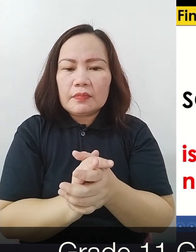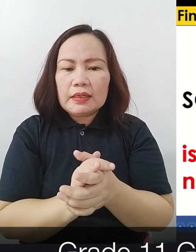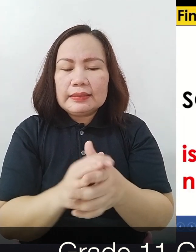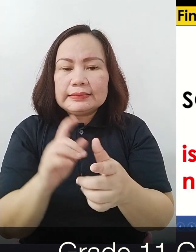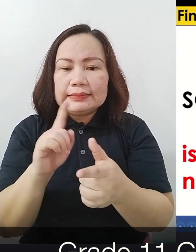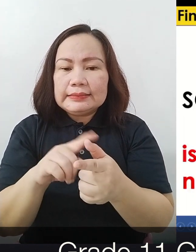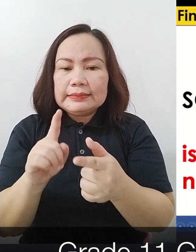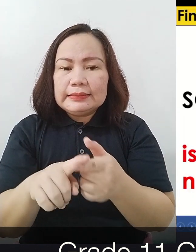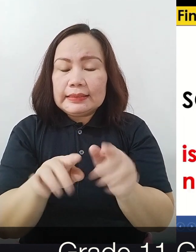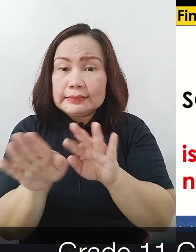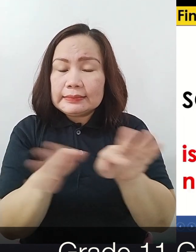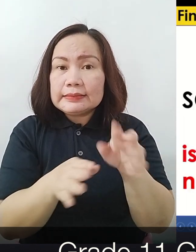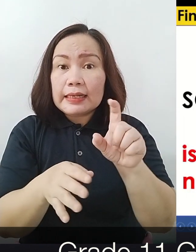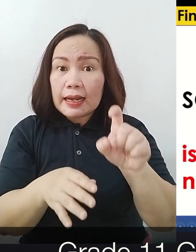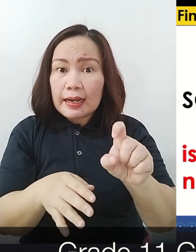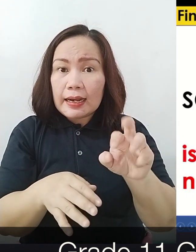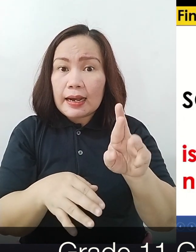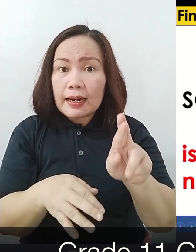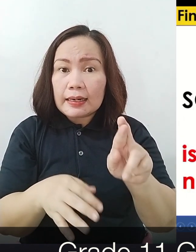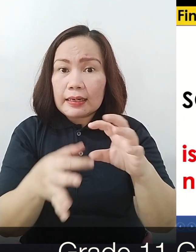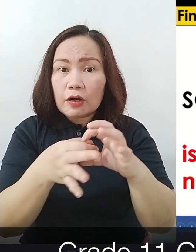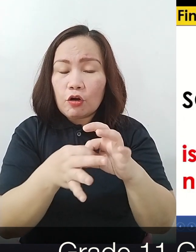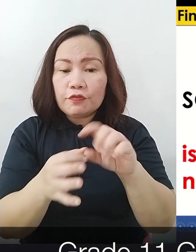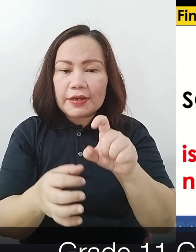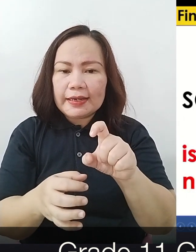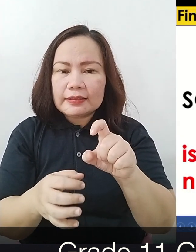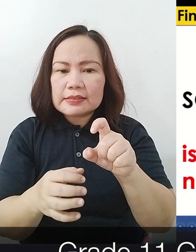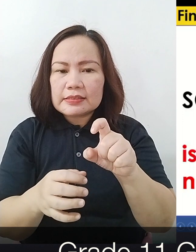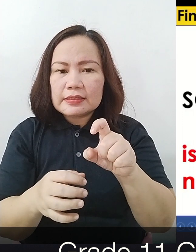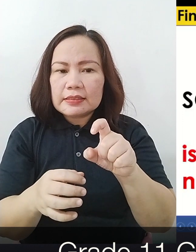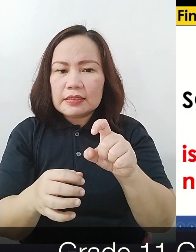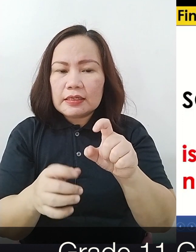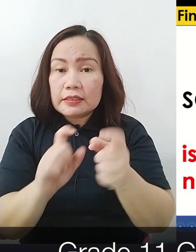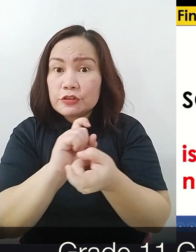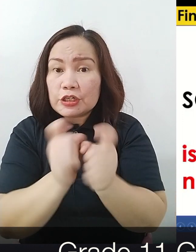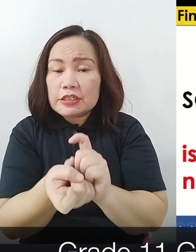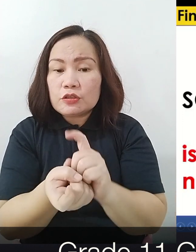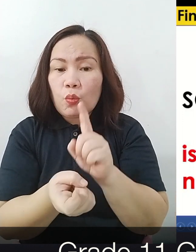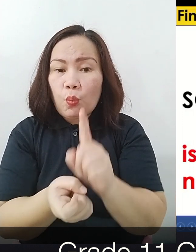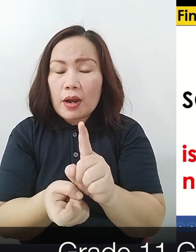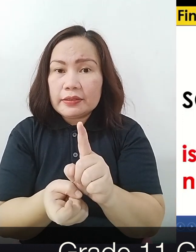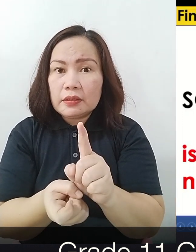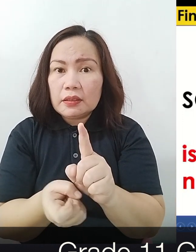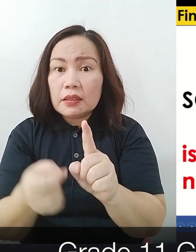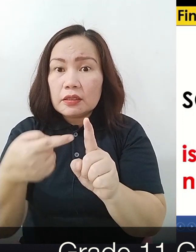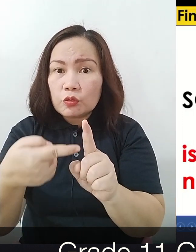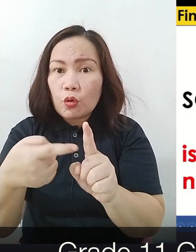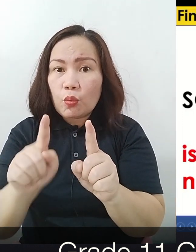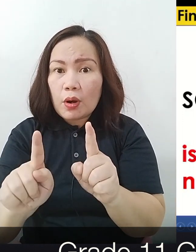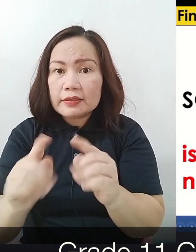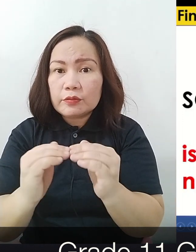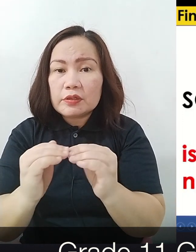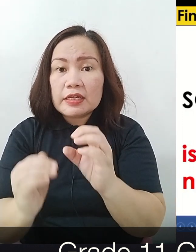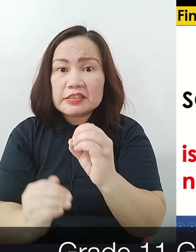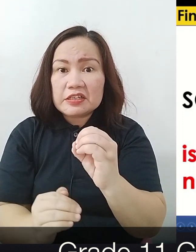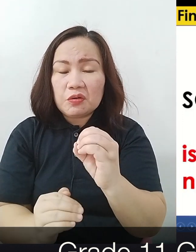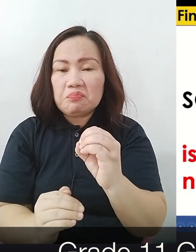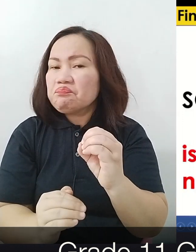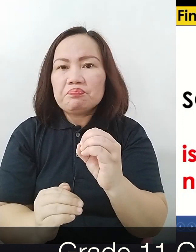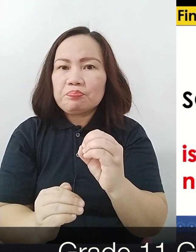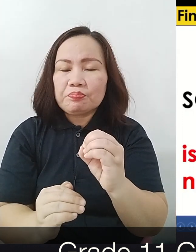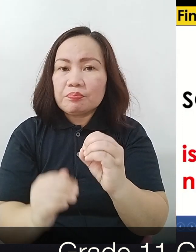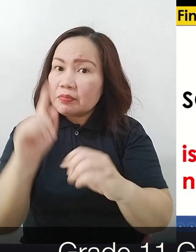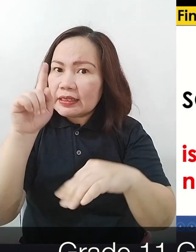of x dito sa x niya, so magiging 0 yung denominator natin. Magiging undefined naman yung sagot